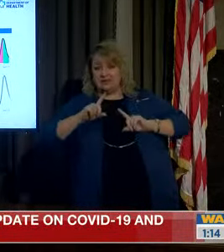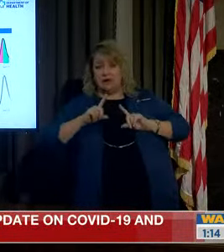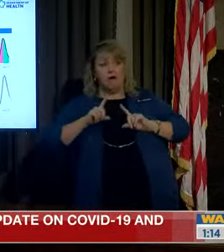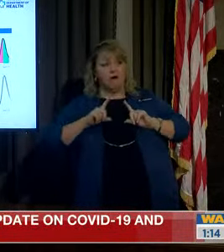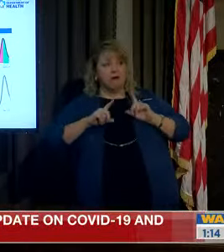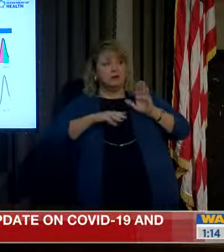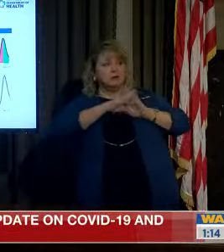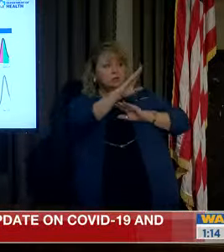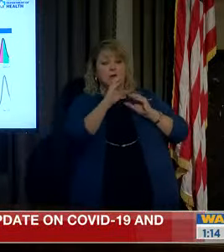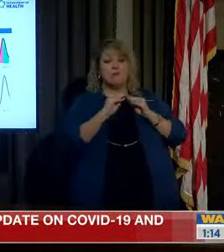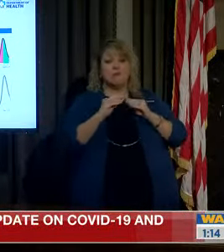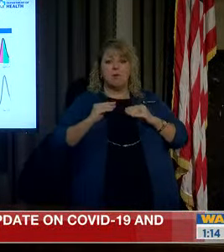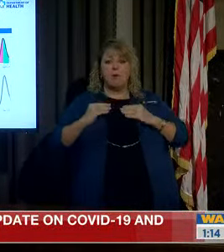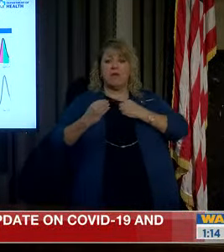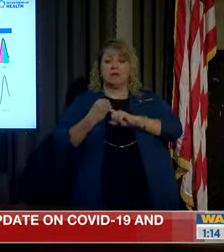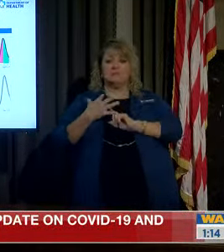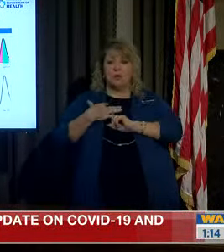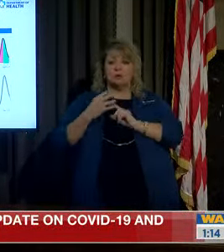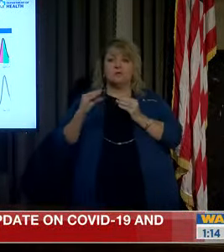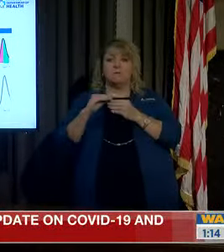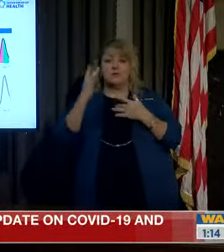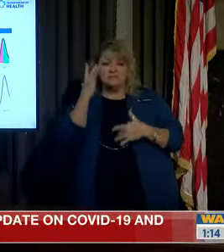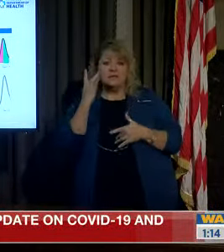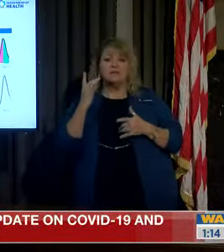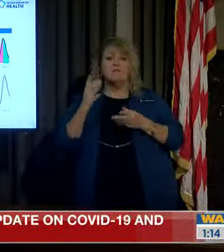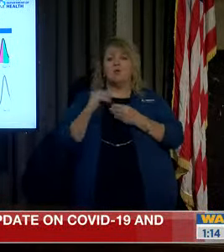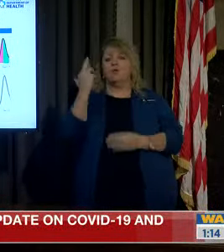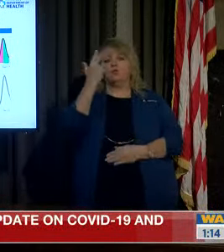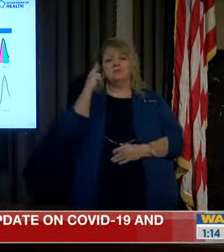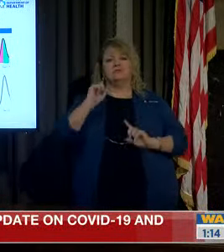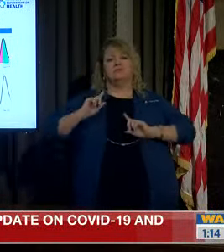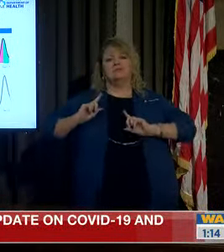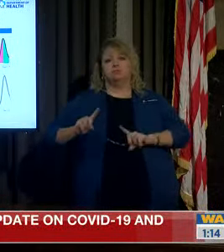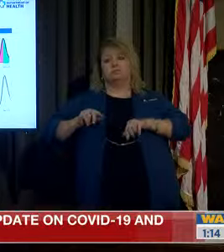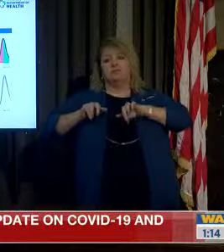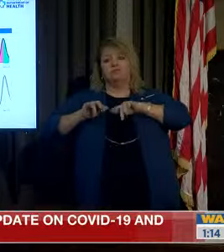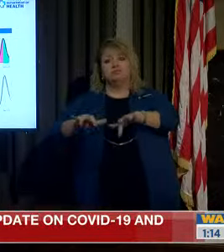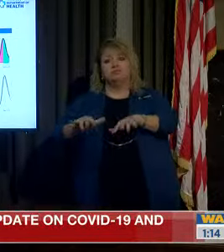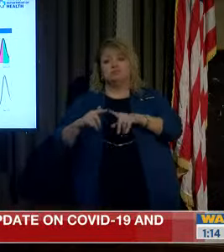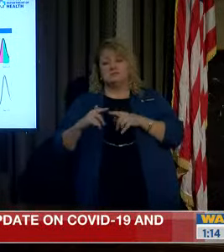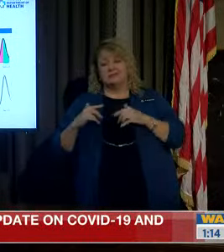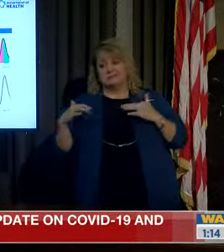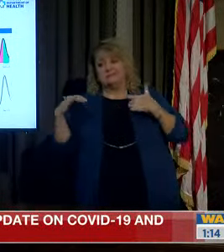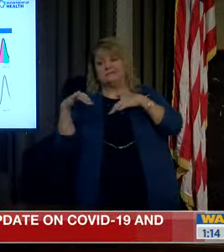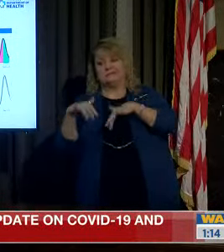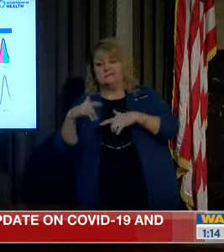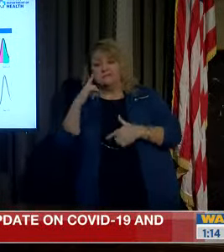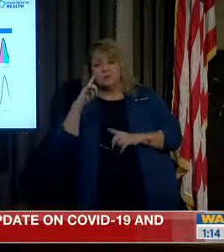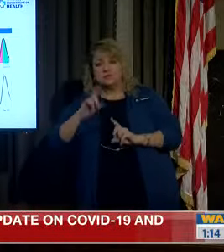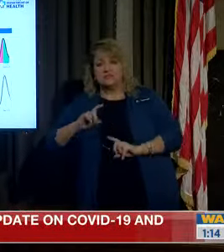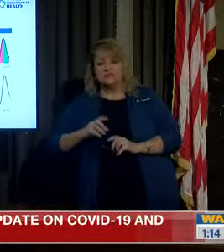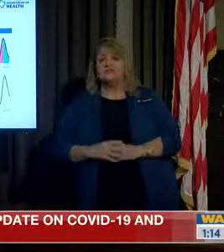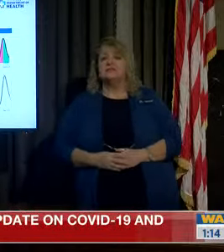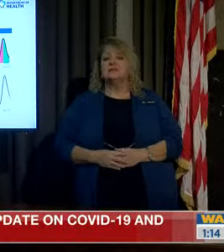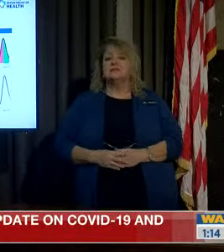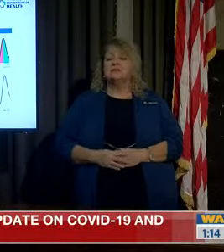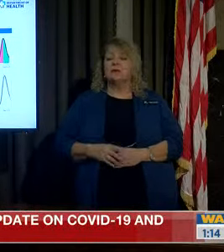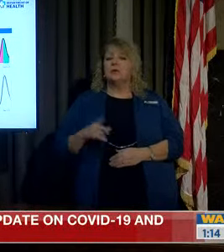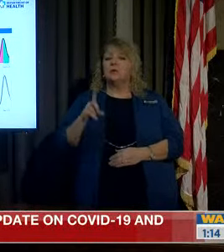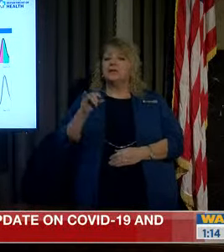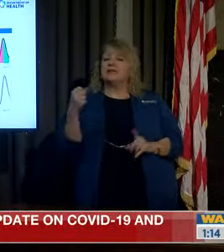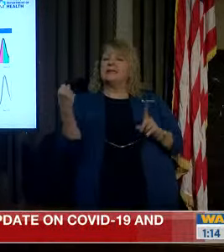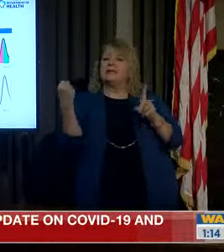were exposed, more people were sick. There was more reason to get tested, and that's why you see that big peak. We did take a hit in our